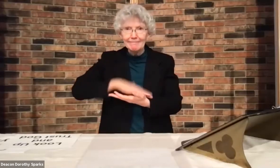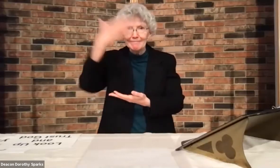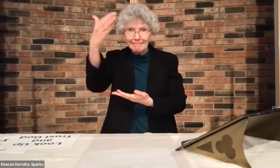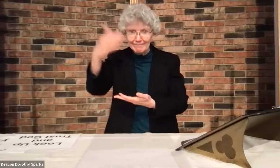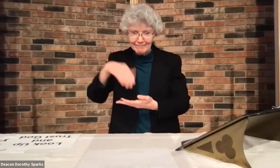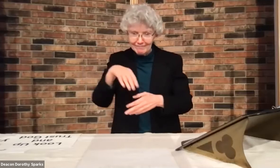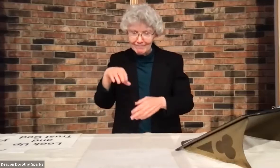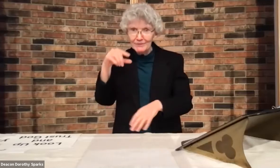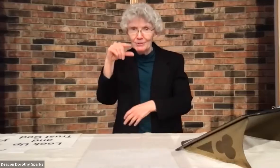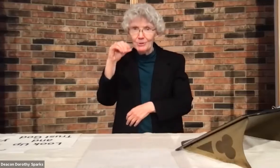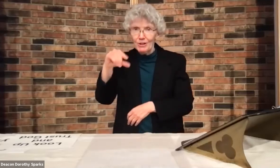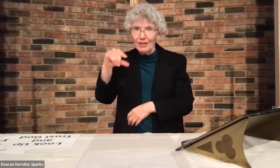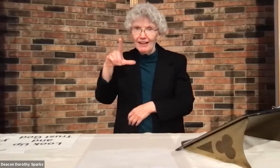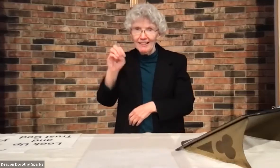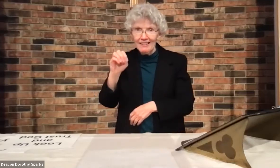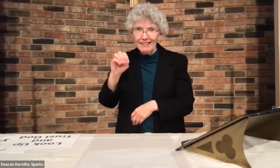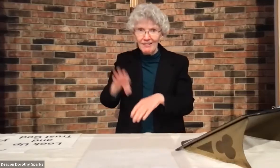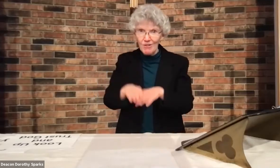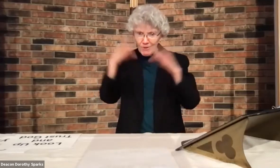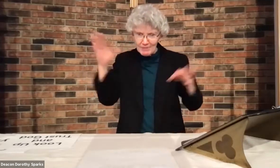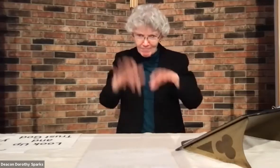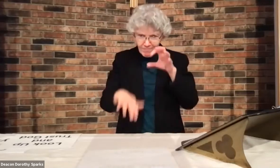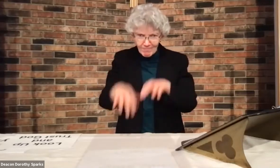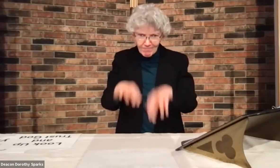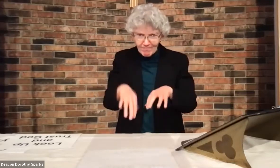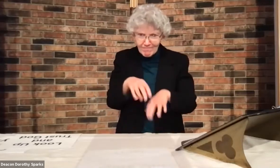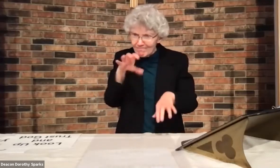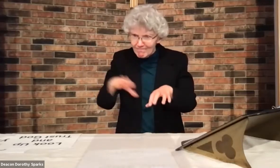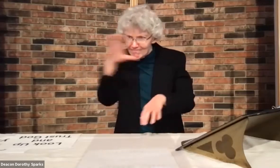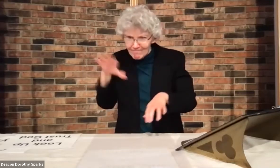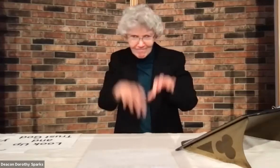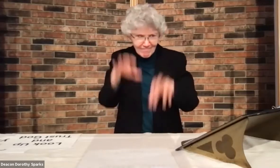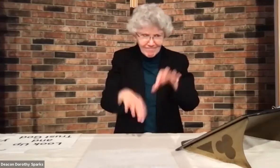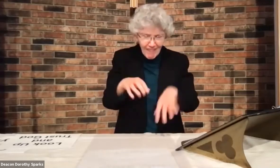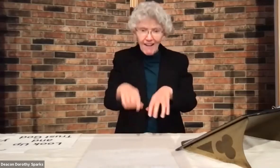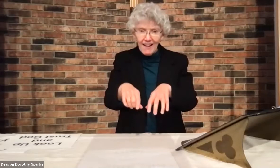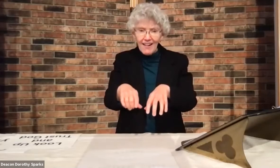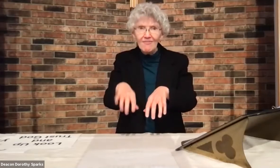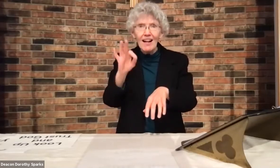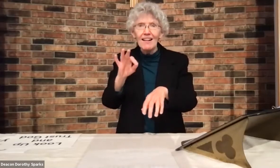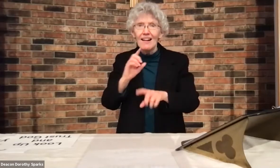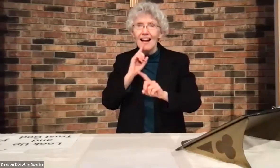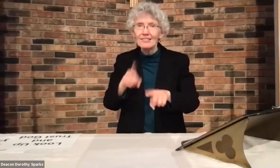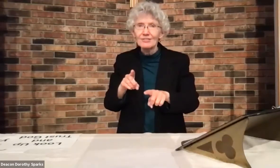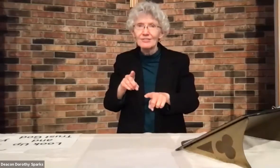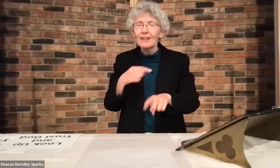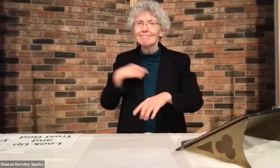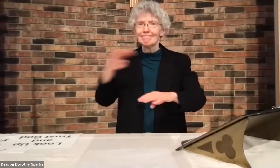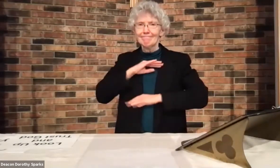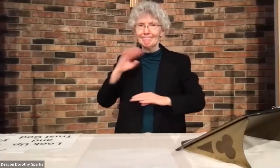first thing that I do is I go to my laptop and I go to Google and I